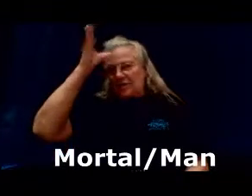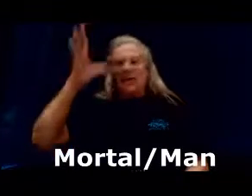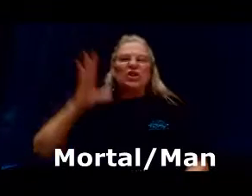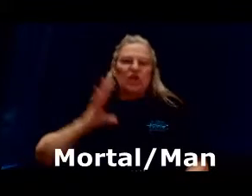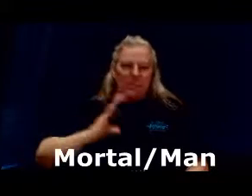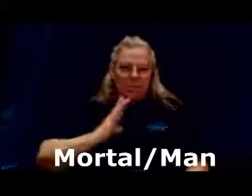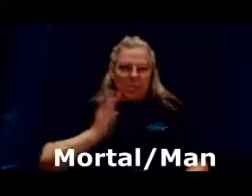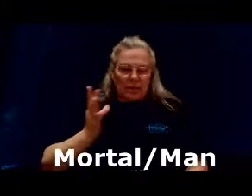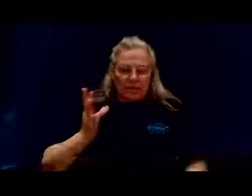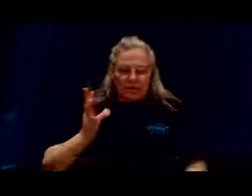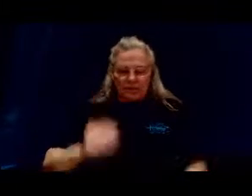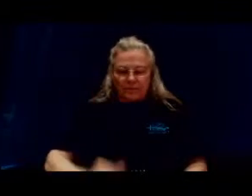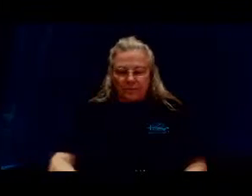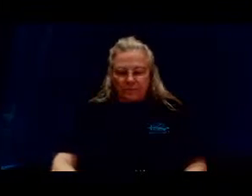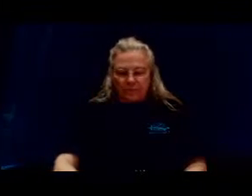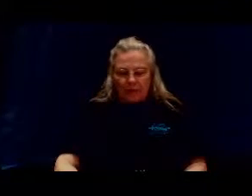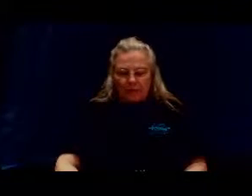like gentleman.